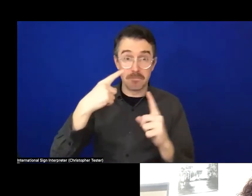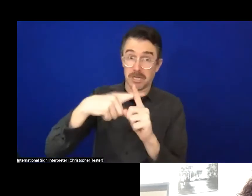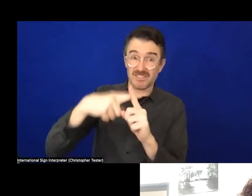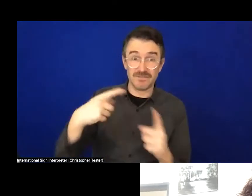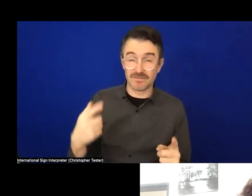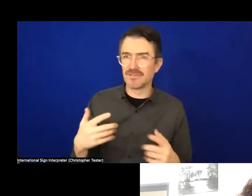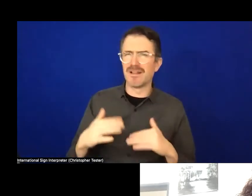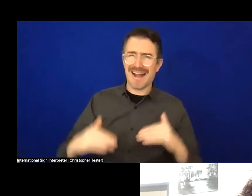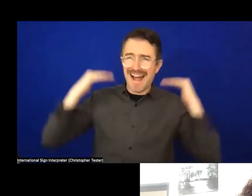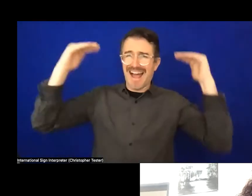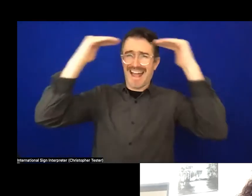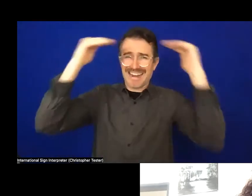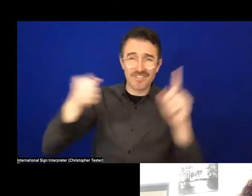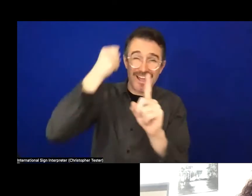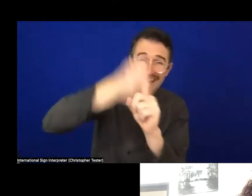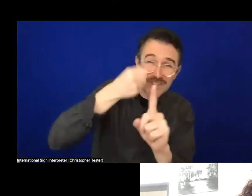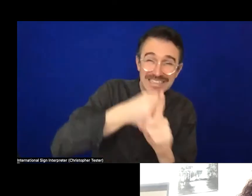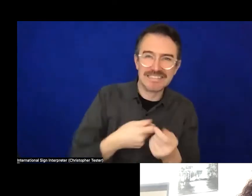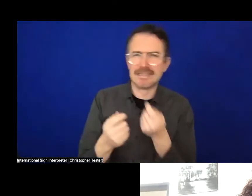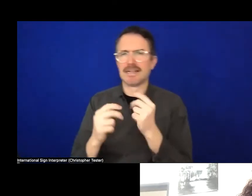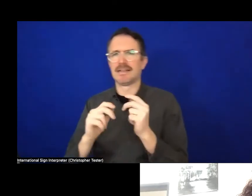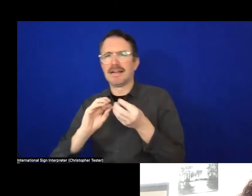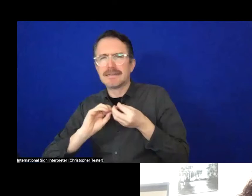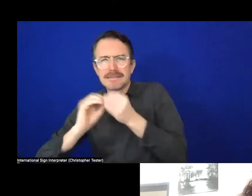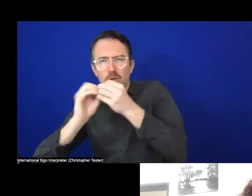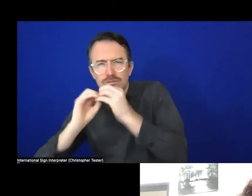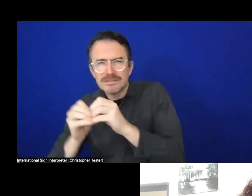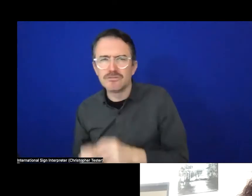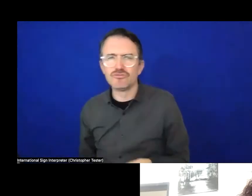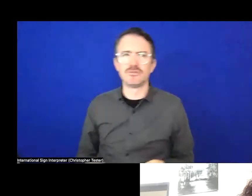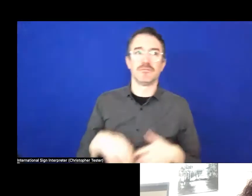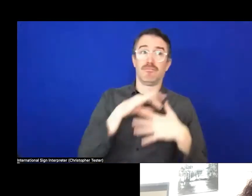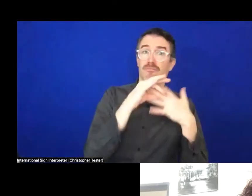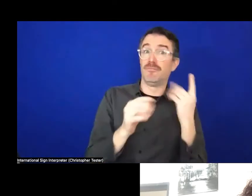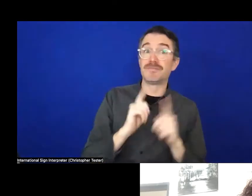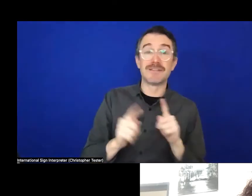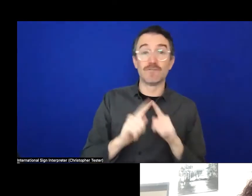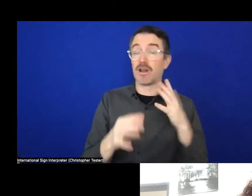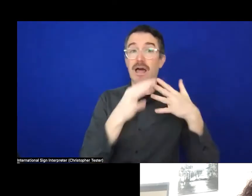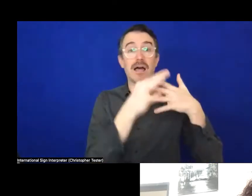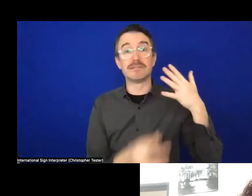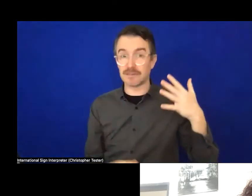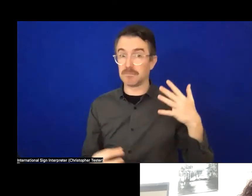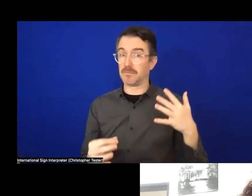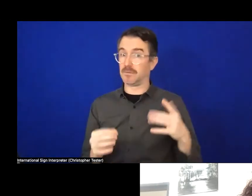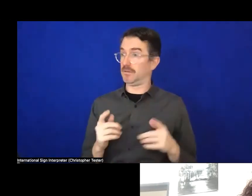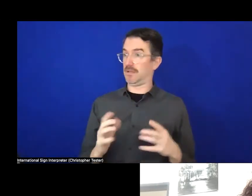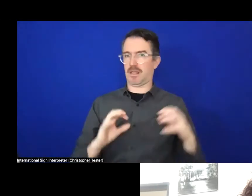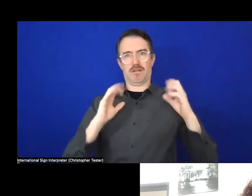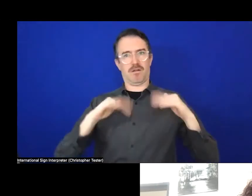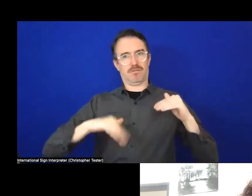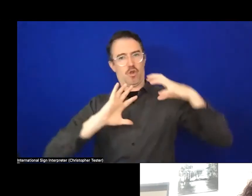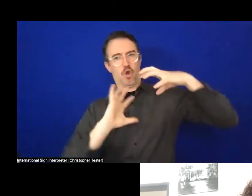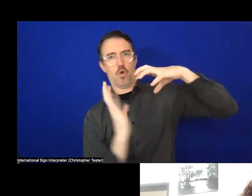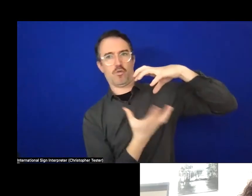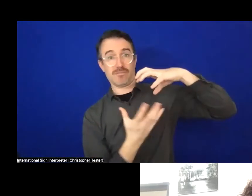with the government is part of the good example from the Global South. And we also would like to thank for